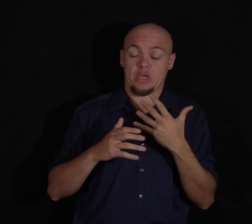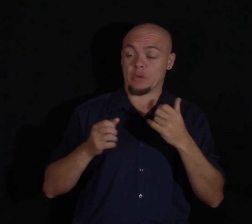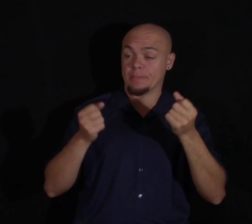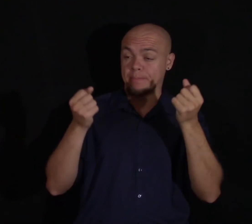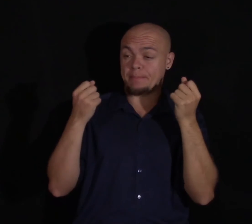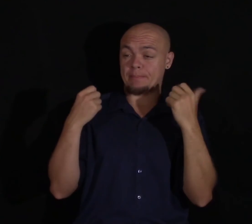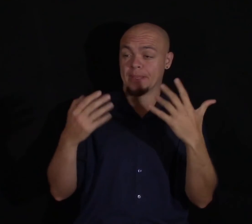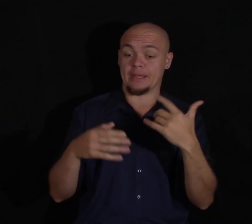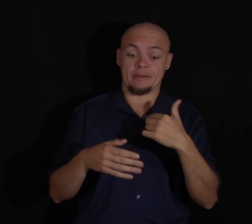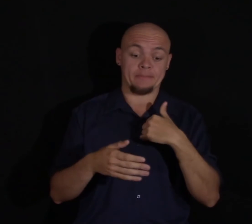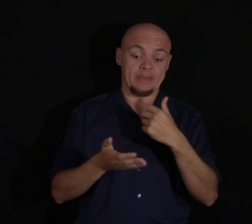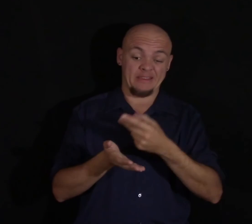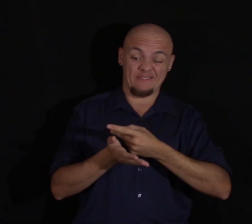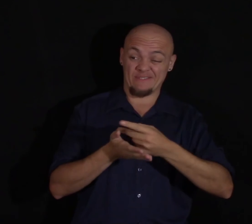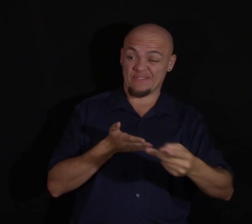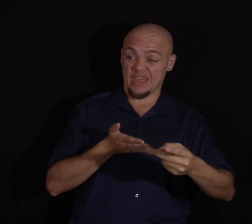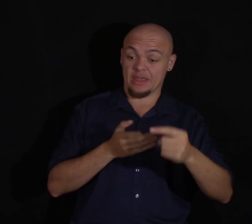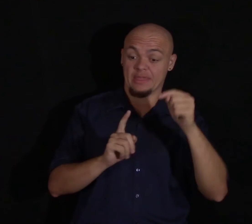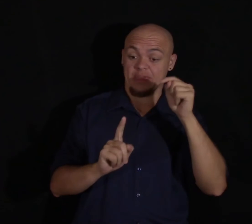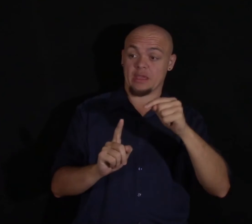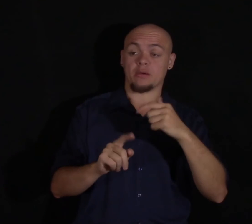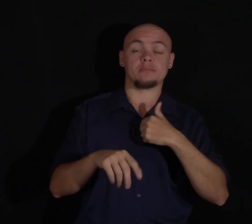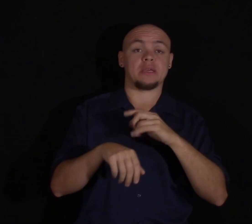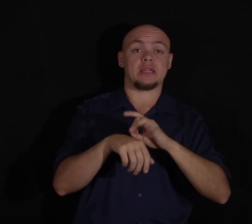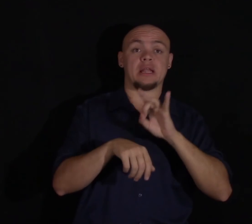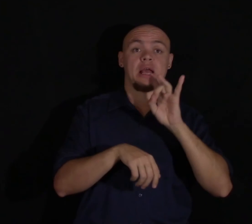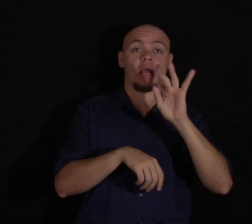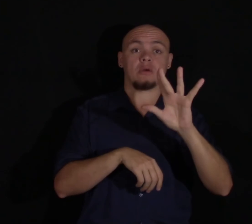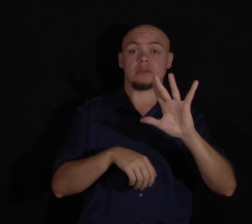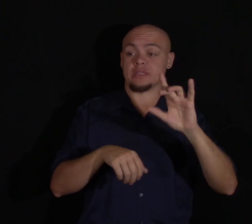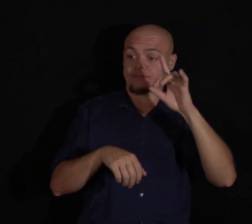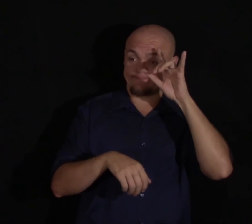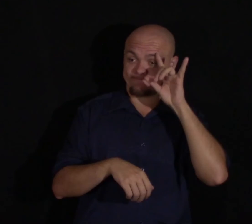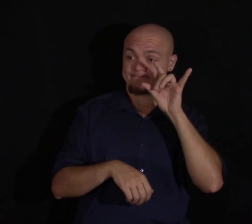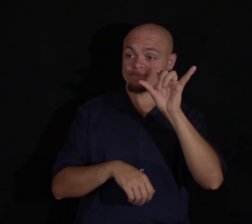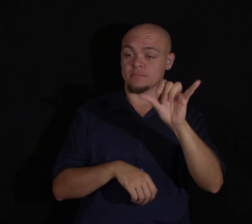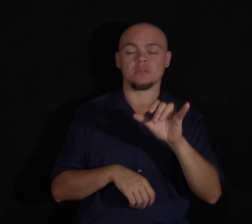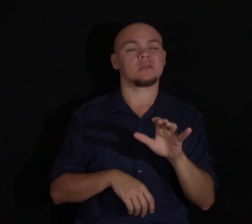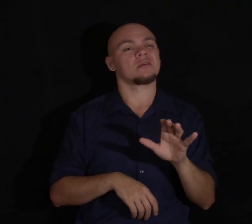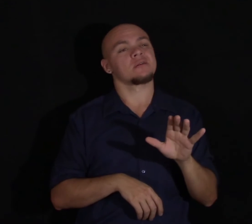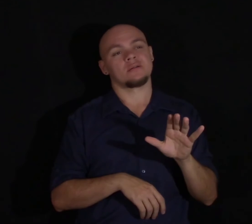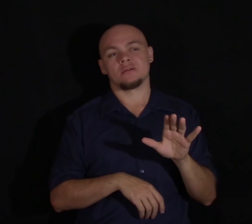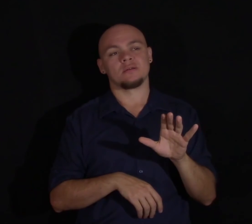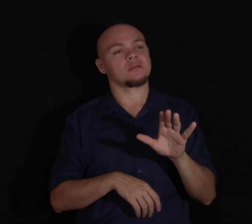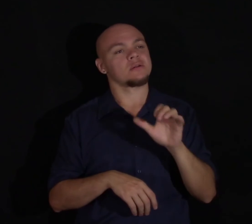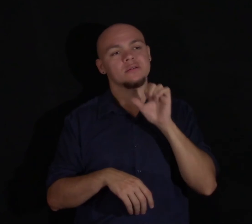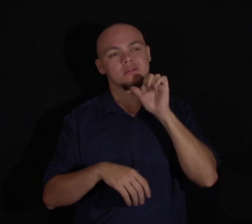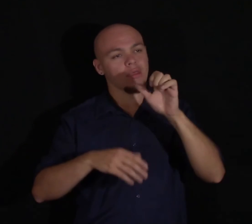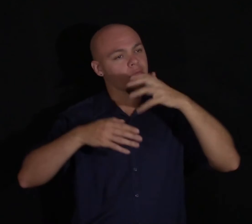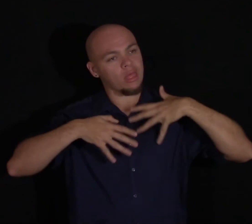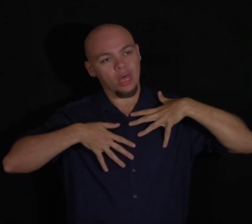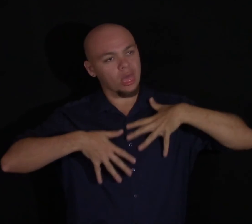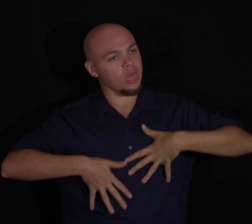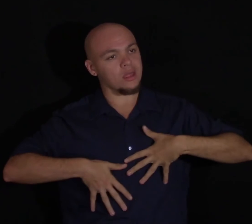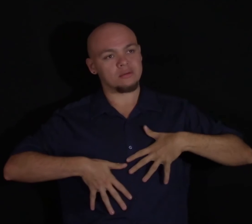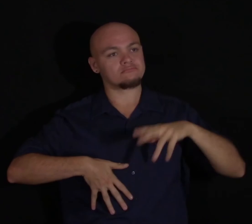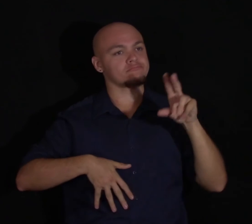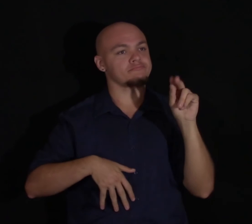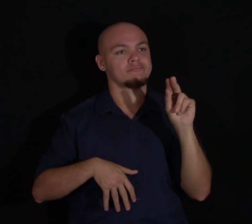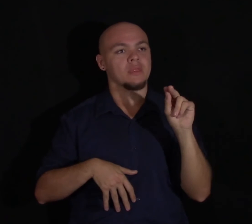there, I am an outcast in the world forever." "Do not despair. To be friendless is